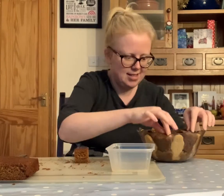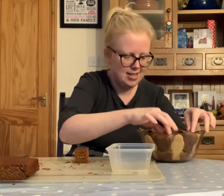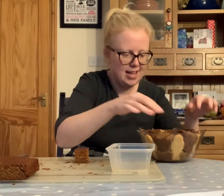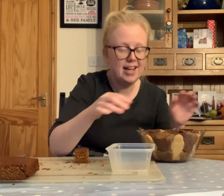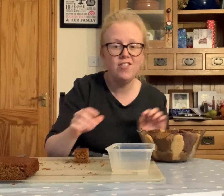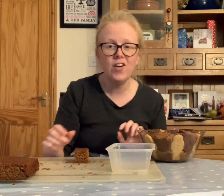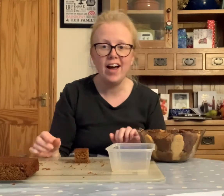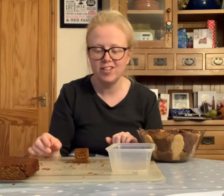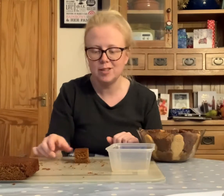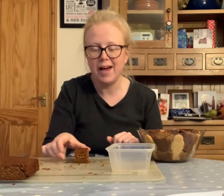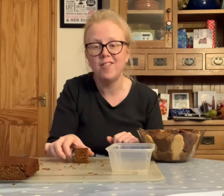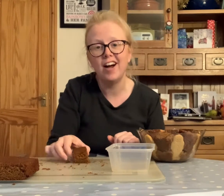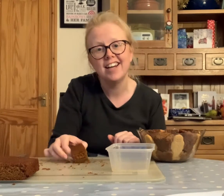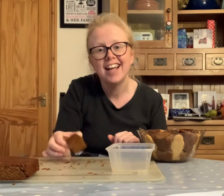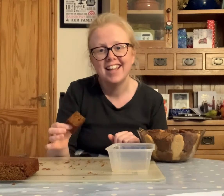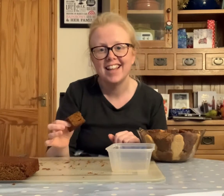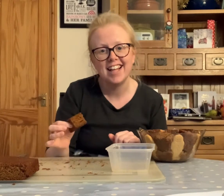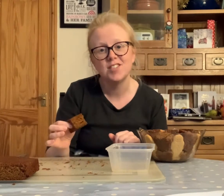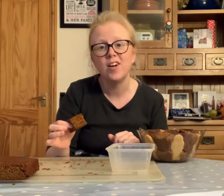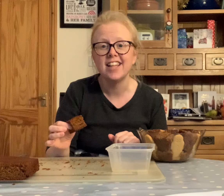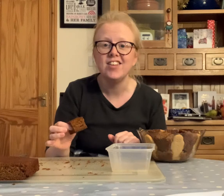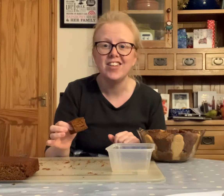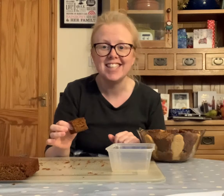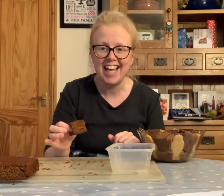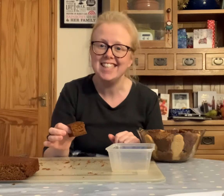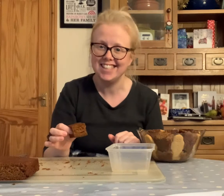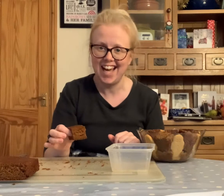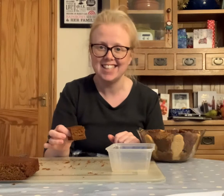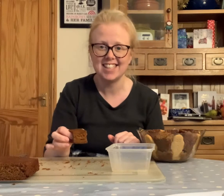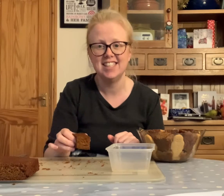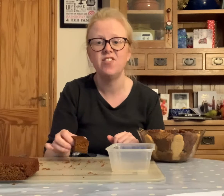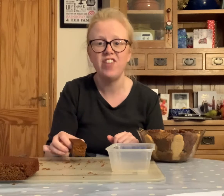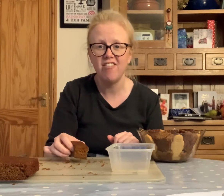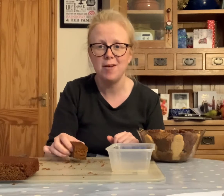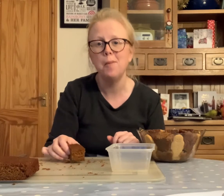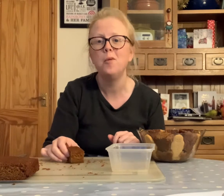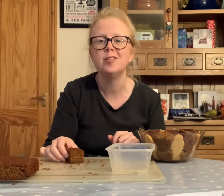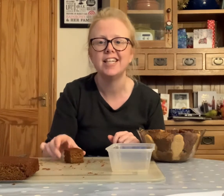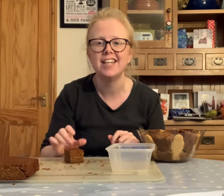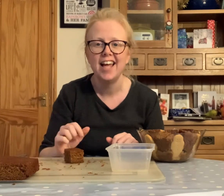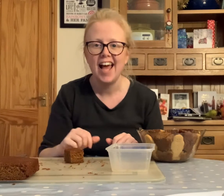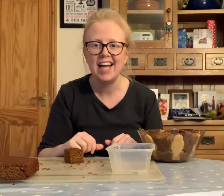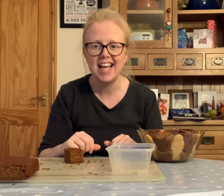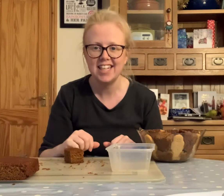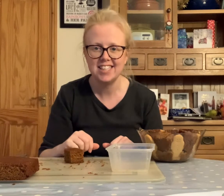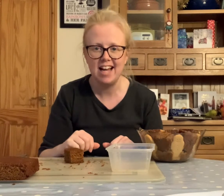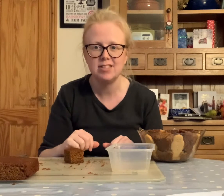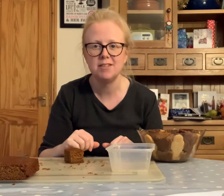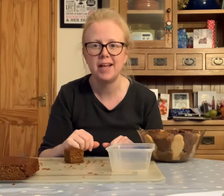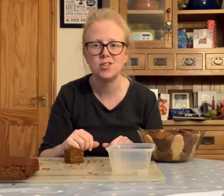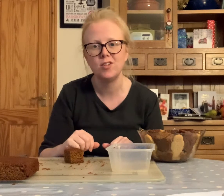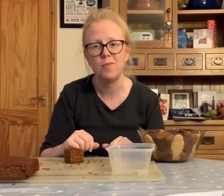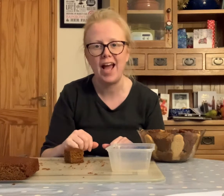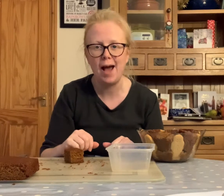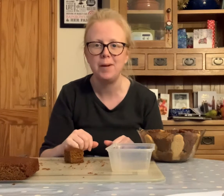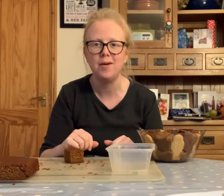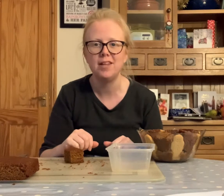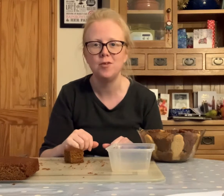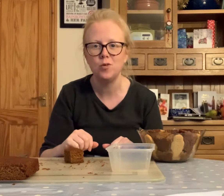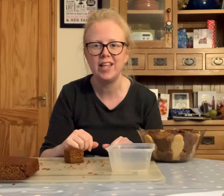And if you have a spare one, then that's one that you can taste test, because it's very important as head chefs to make sure that we're happy with all the